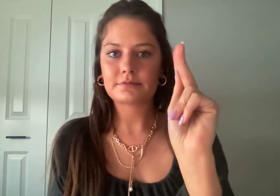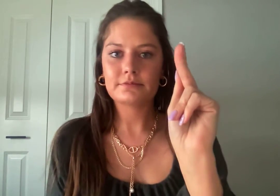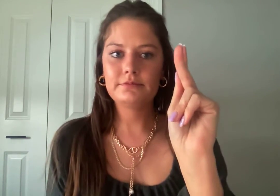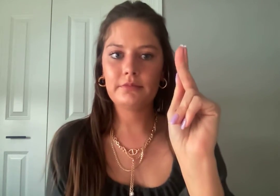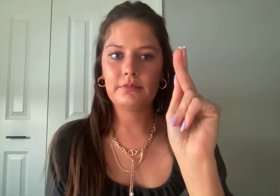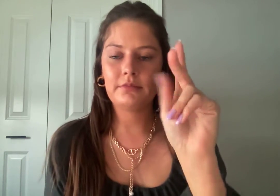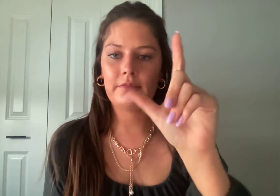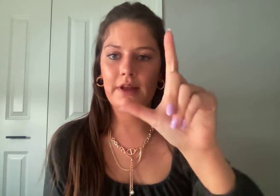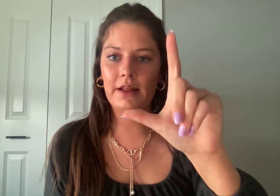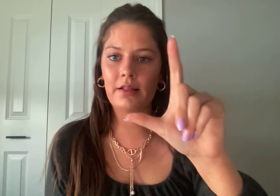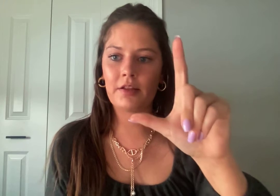L